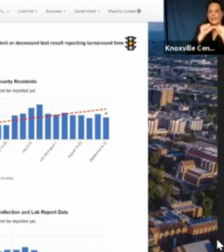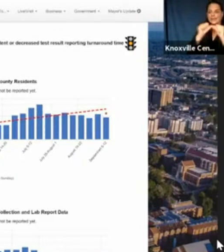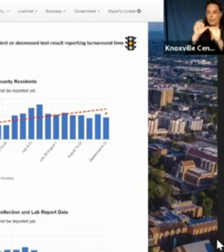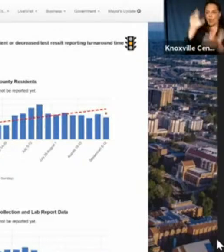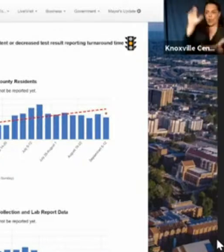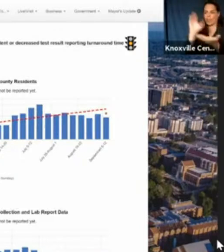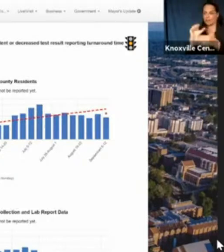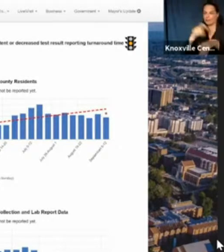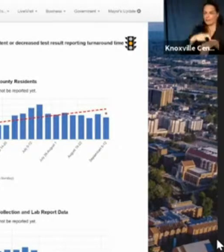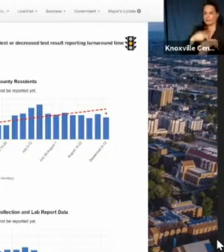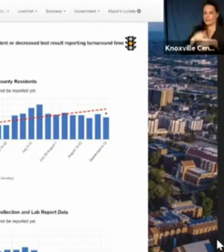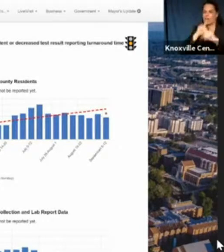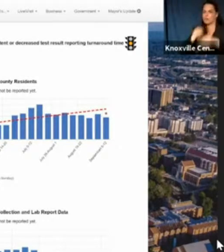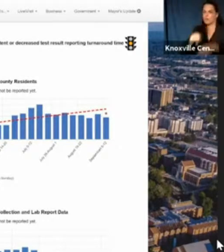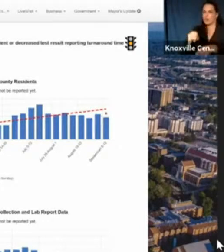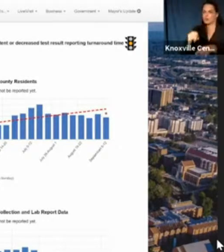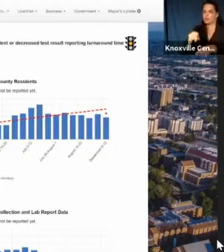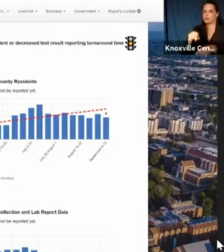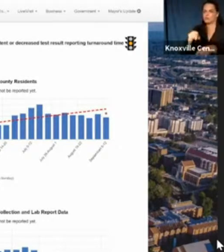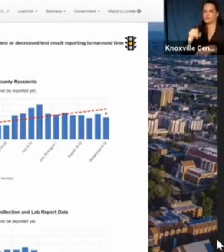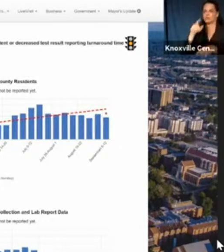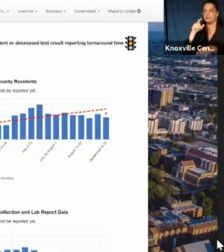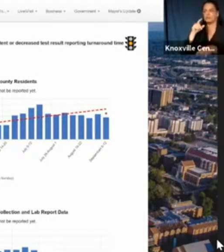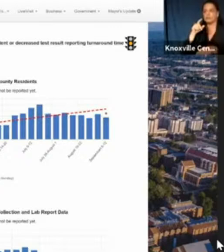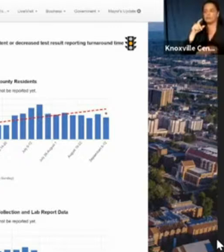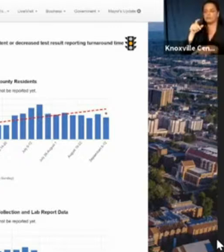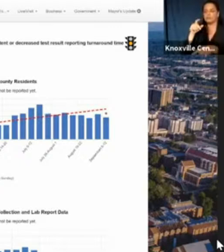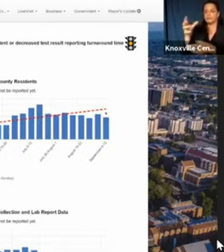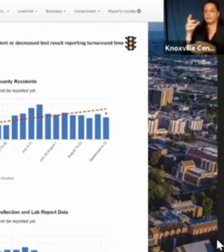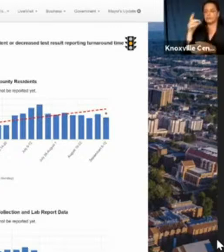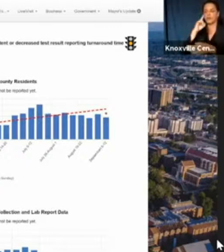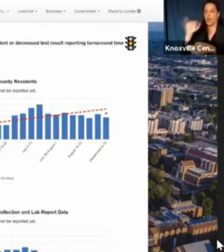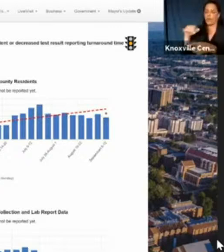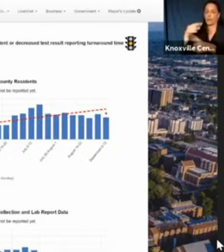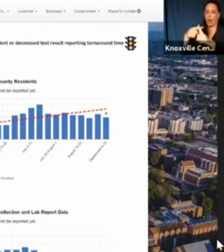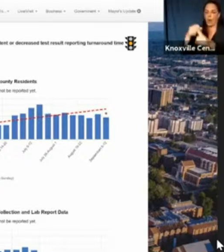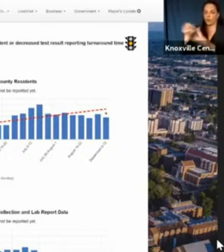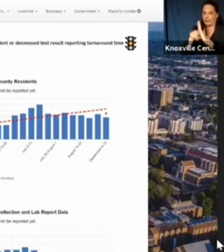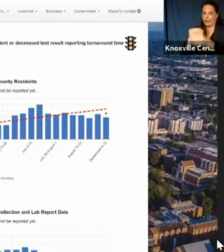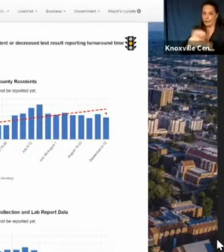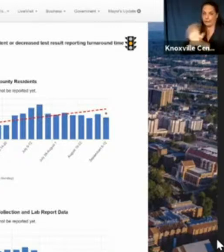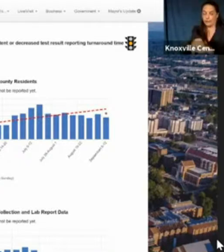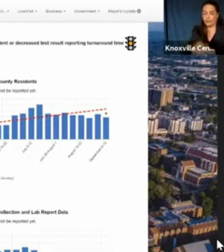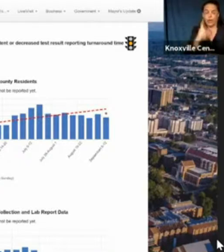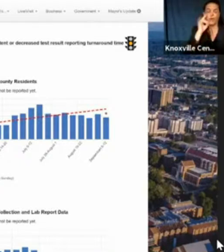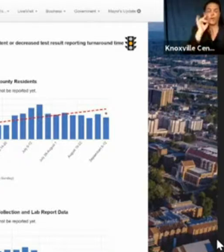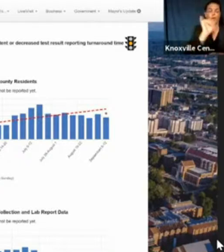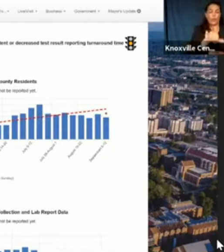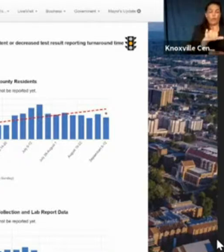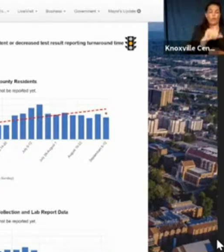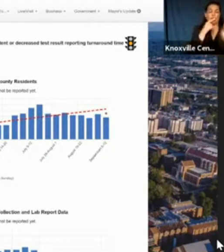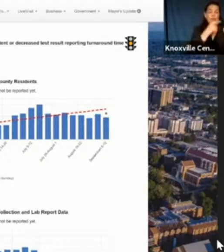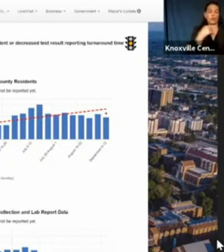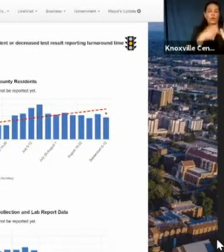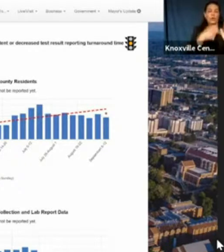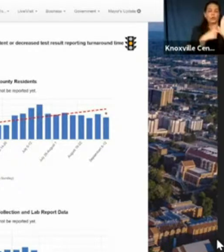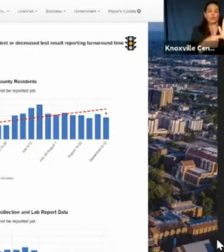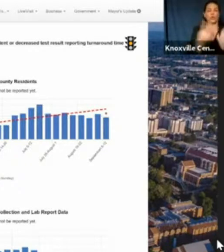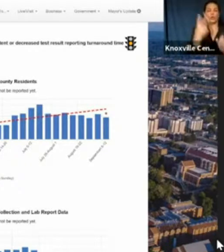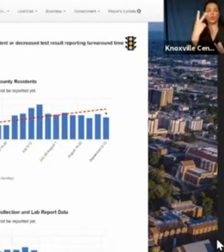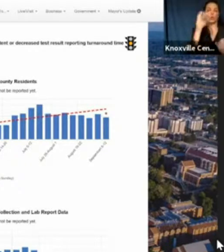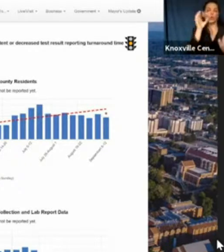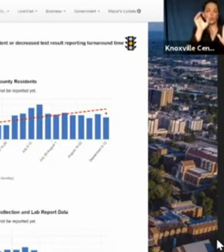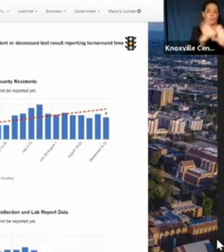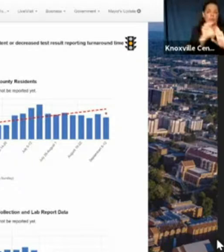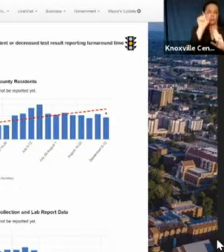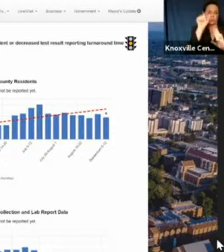decreased test result reporting turnaround time. For this benchmark, we are utilizing 2 bar graphs, one that shows